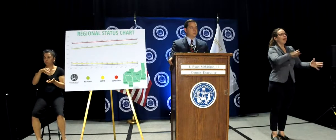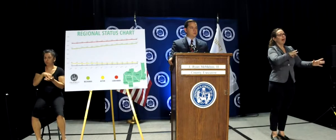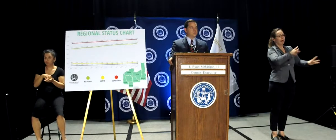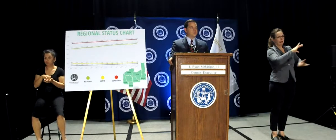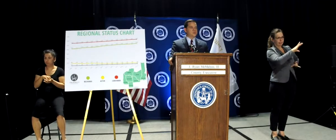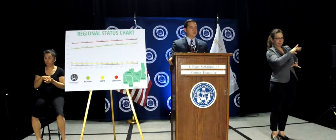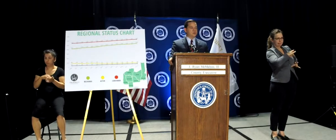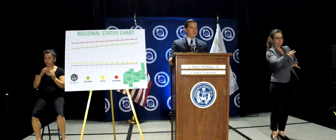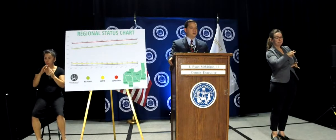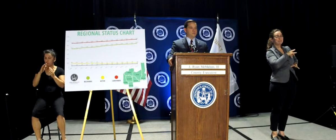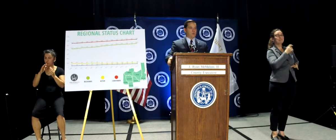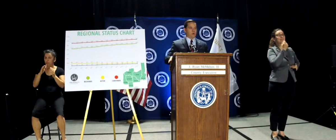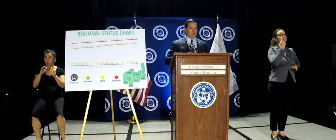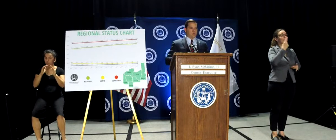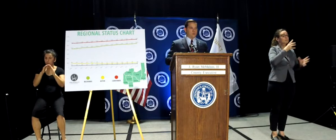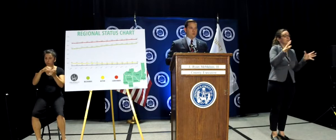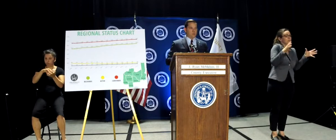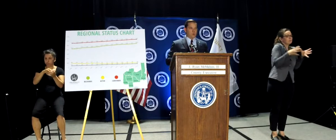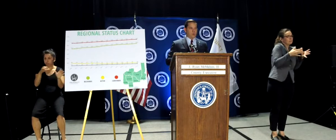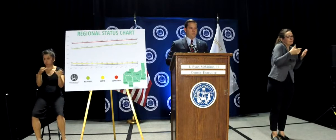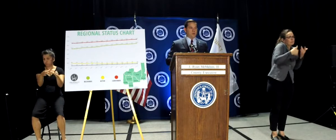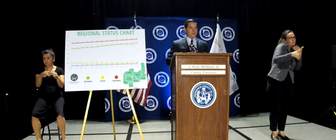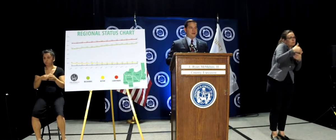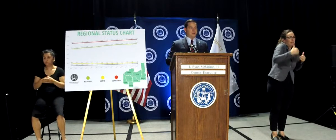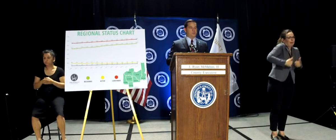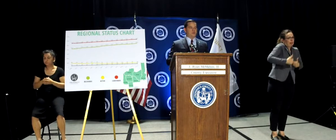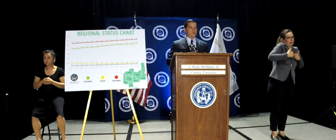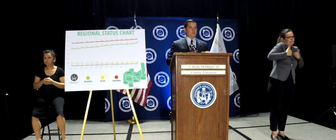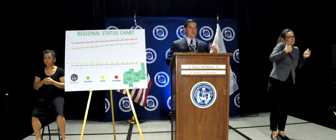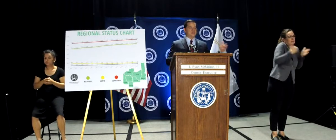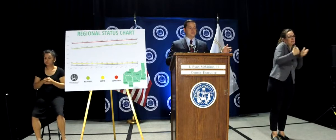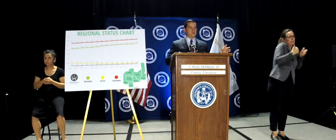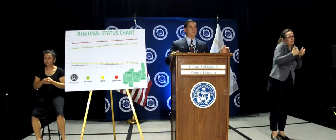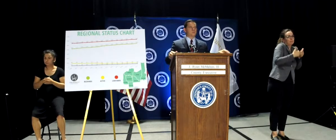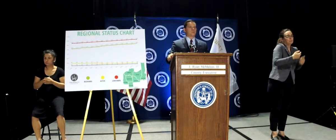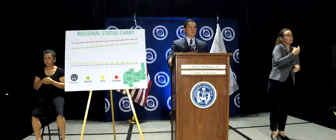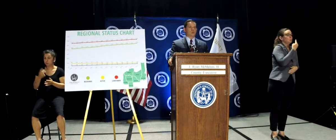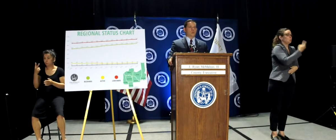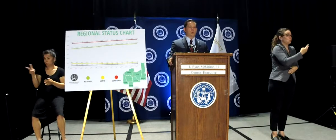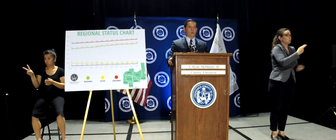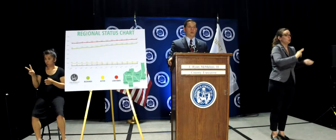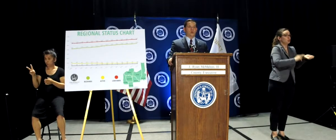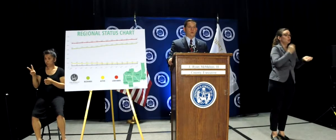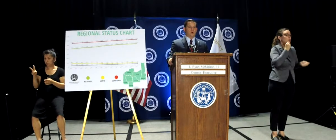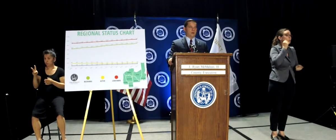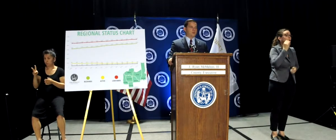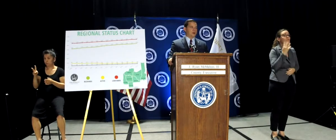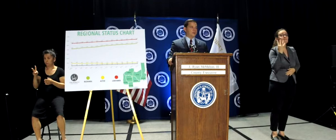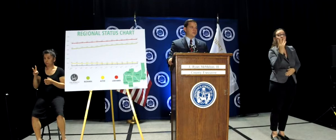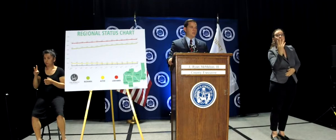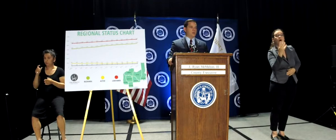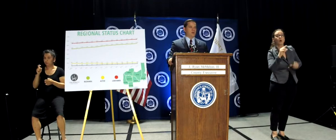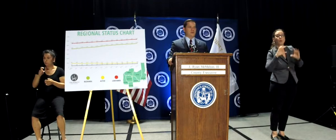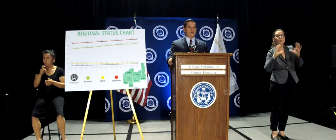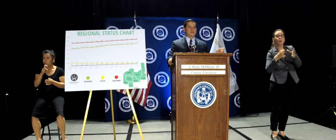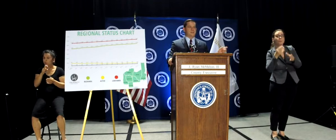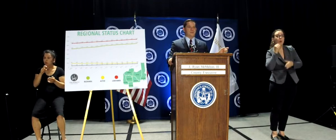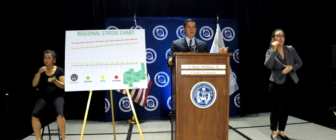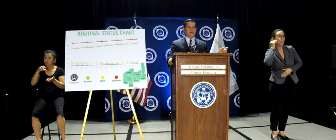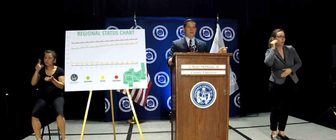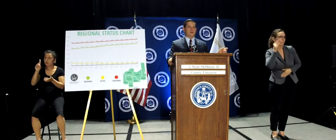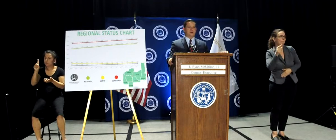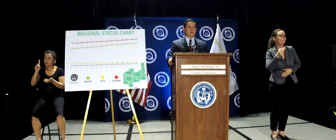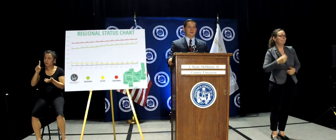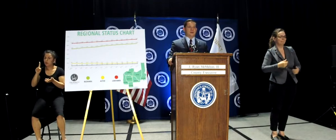facilities. 2 senior living, 4 of a group home that had previous cases. What do we know about the virus now? We know if it gets in